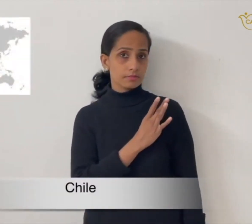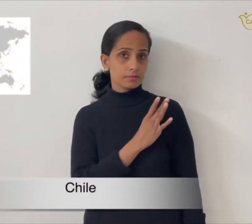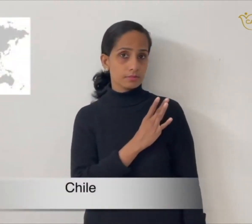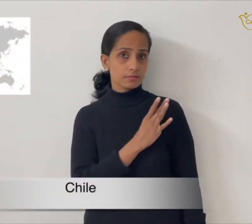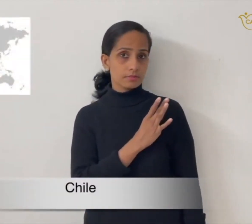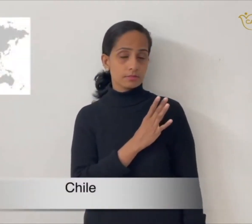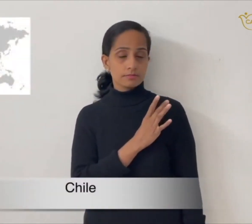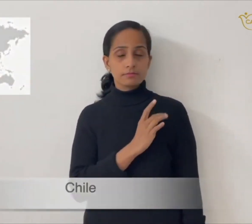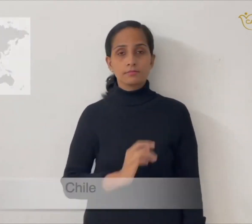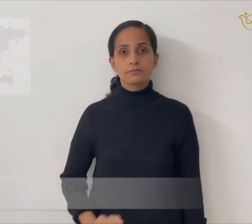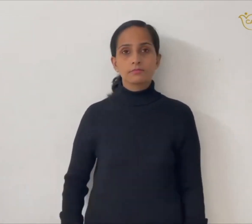Chile,